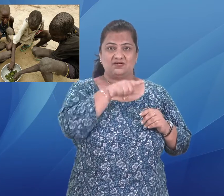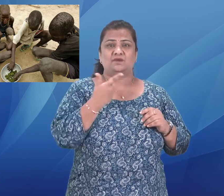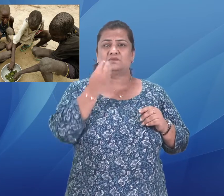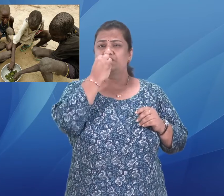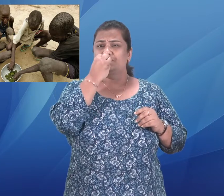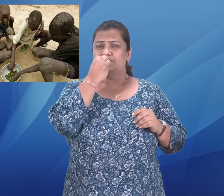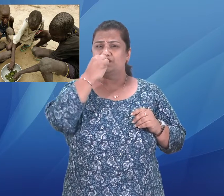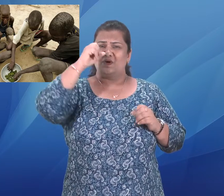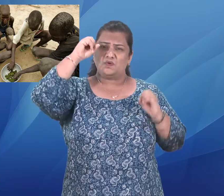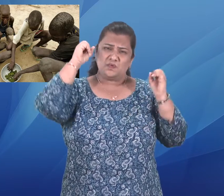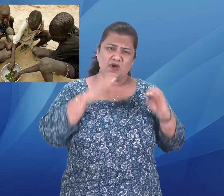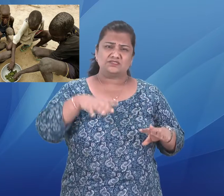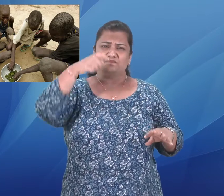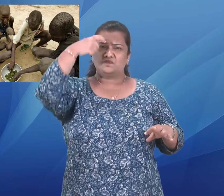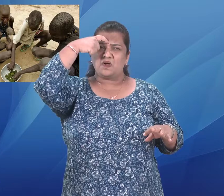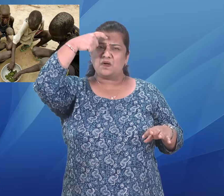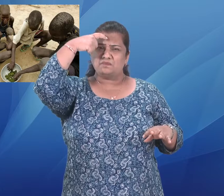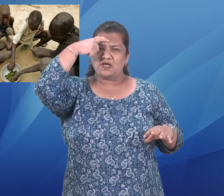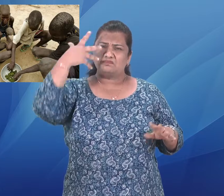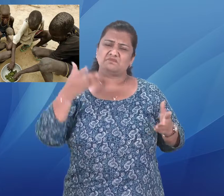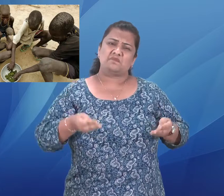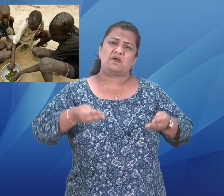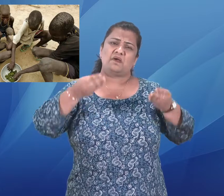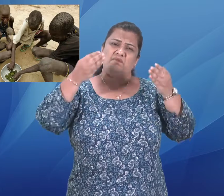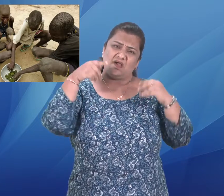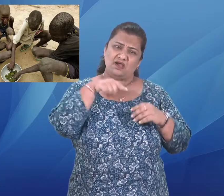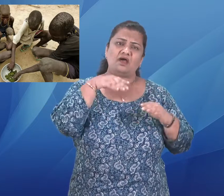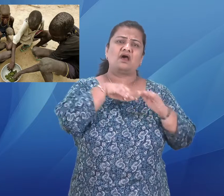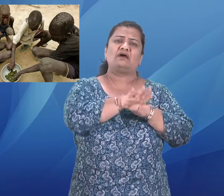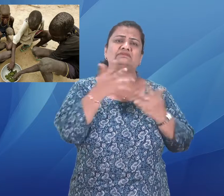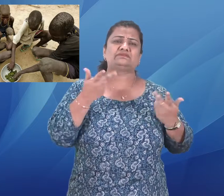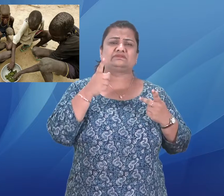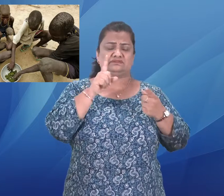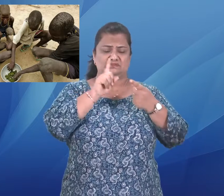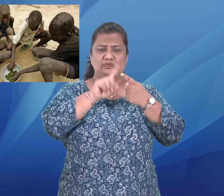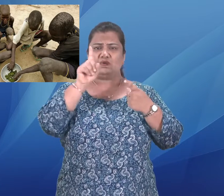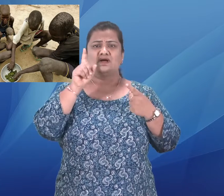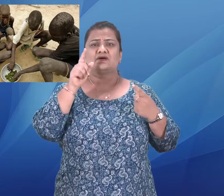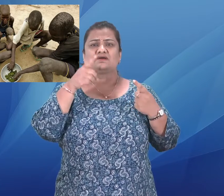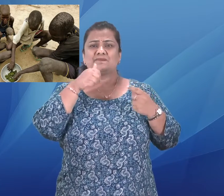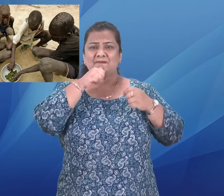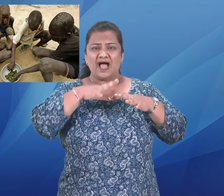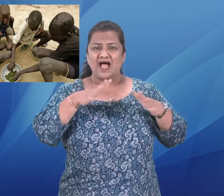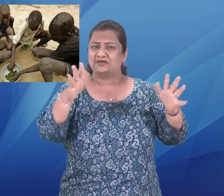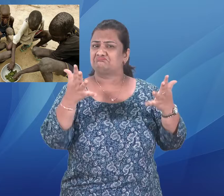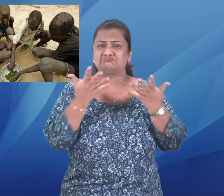West Africa is facing its worst food crisis in a decade due to increasing conflicts, droughts, floods, and the war in